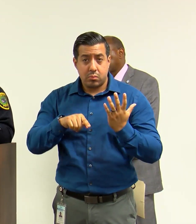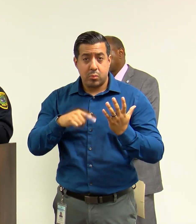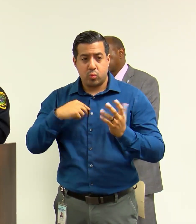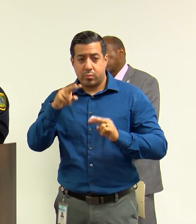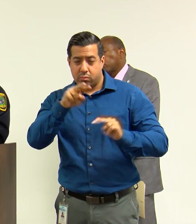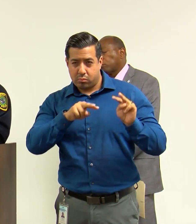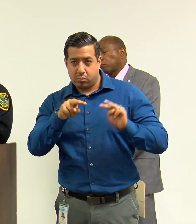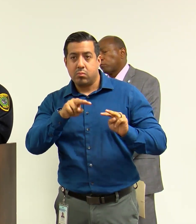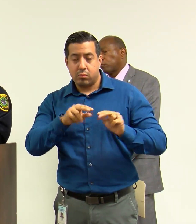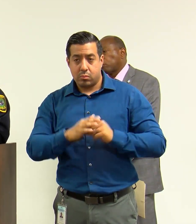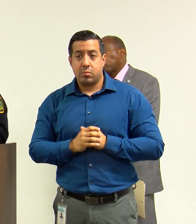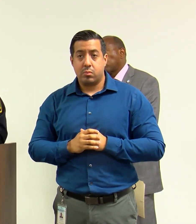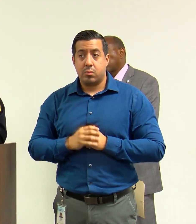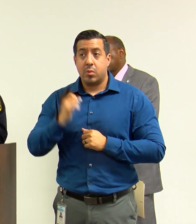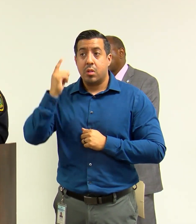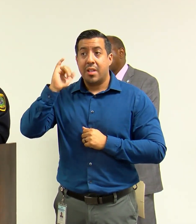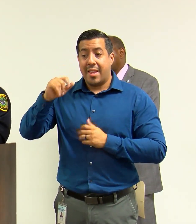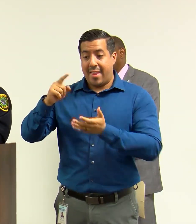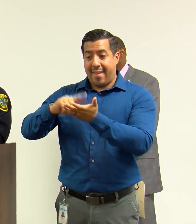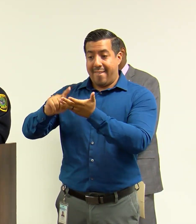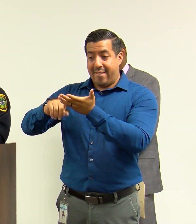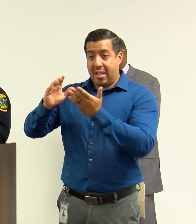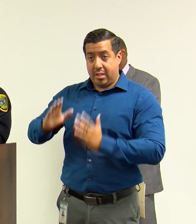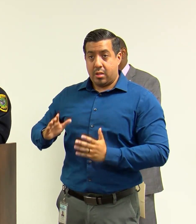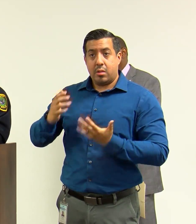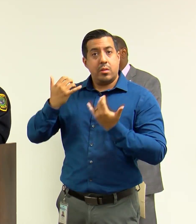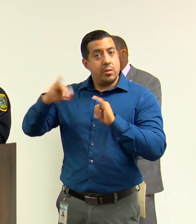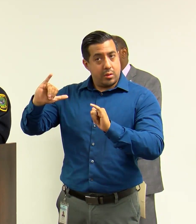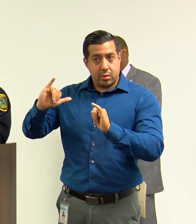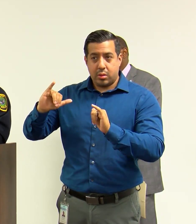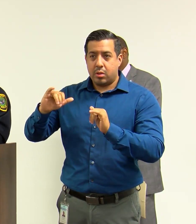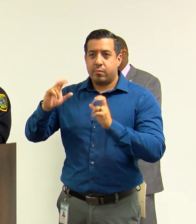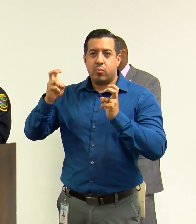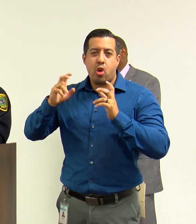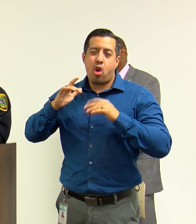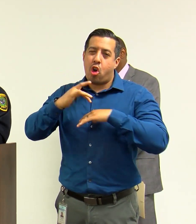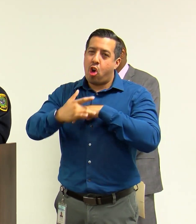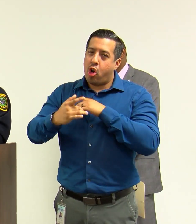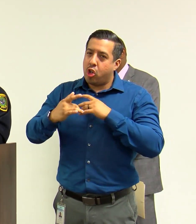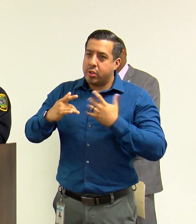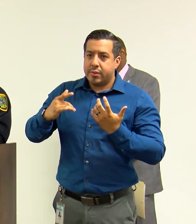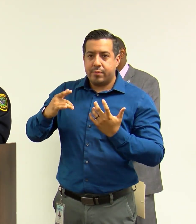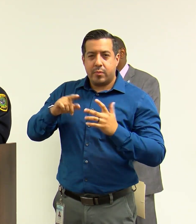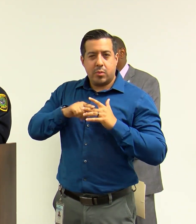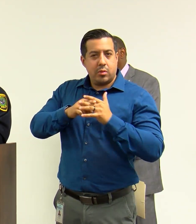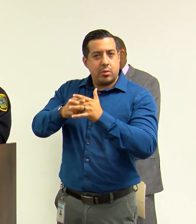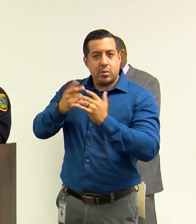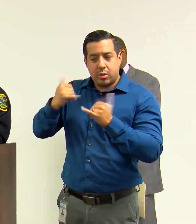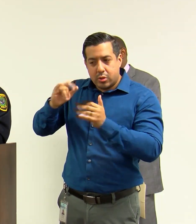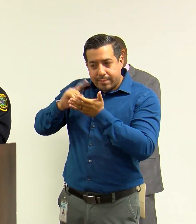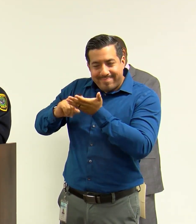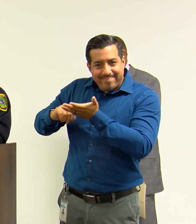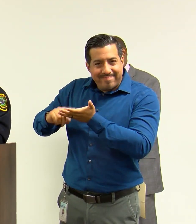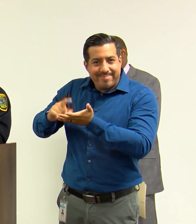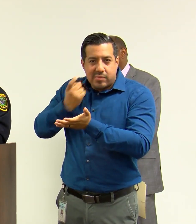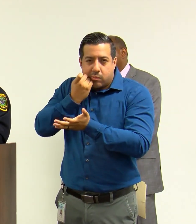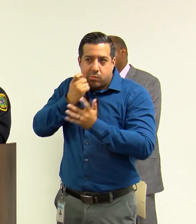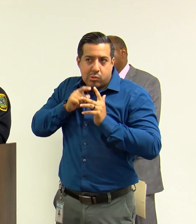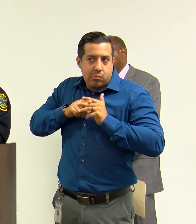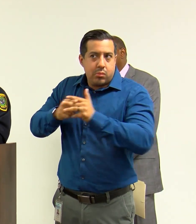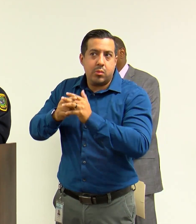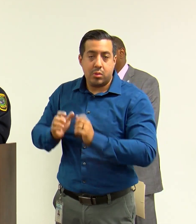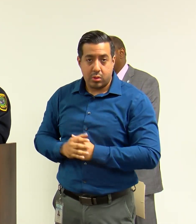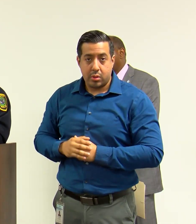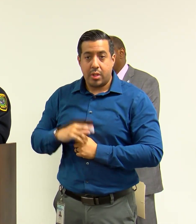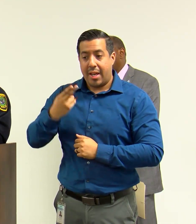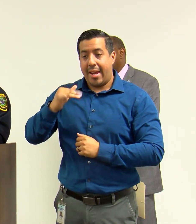It's important to note that the investigation into the shooting is still in the early stages. Our Special Investigative Unit,